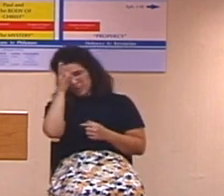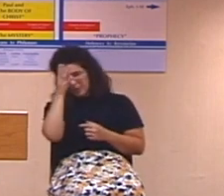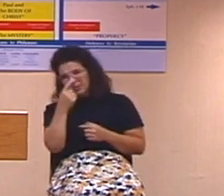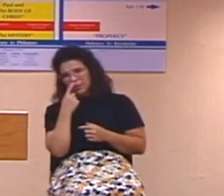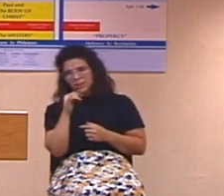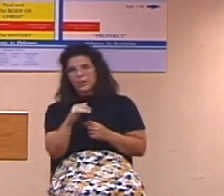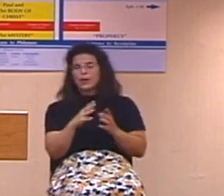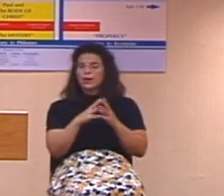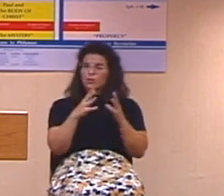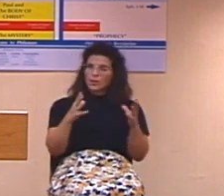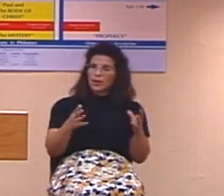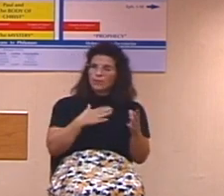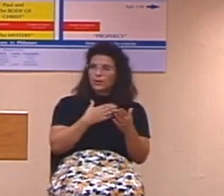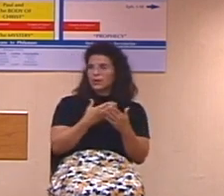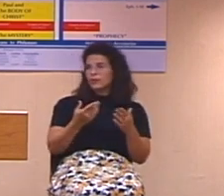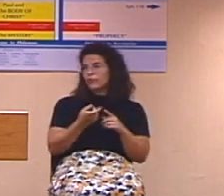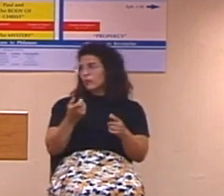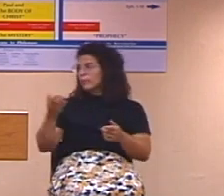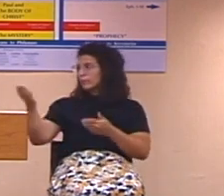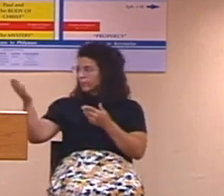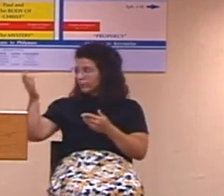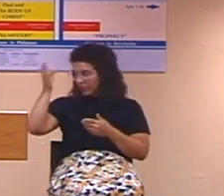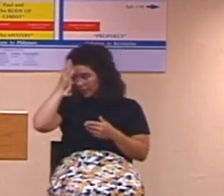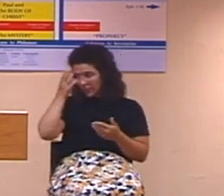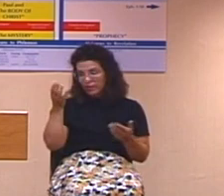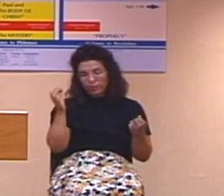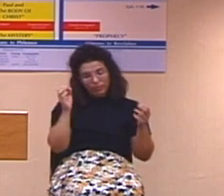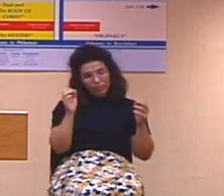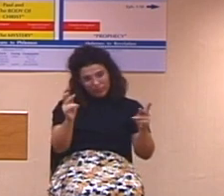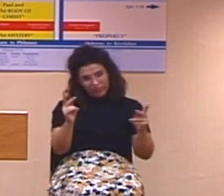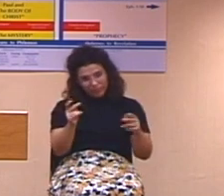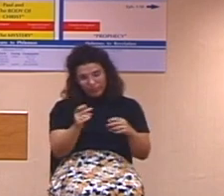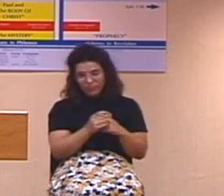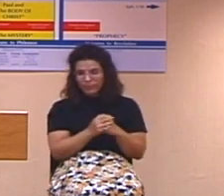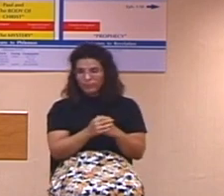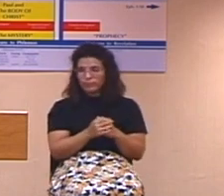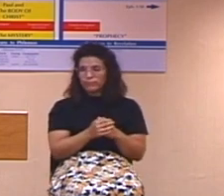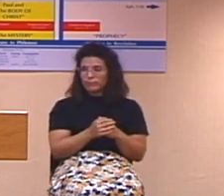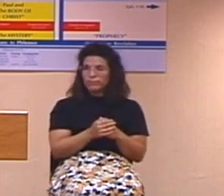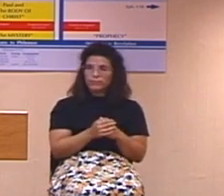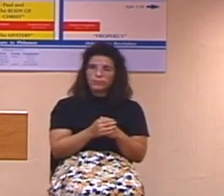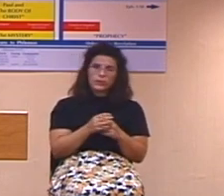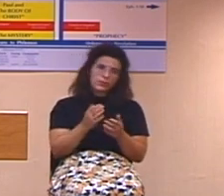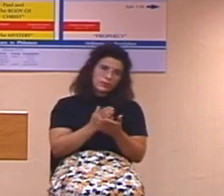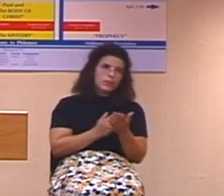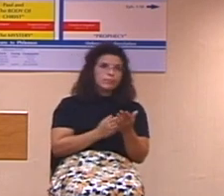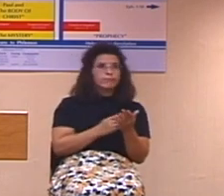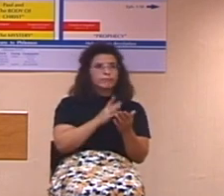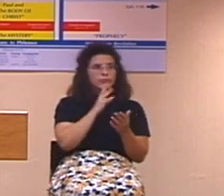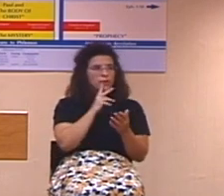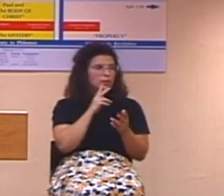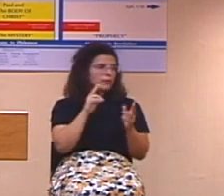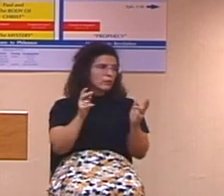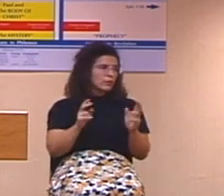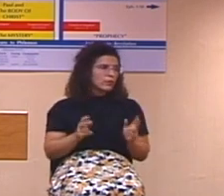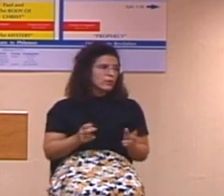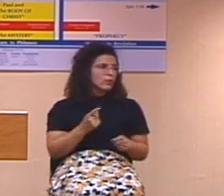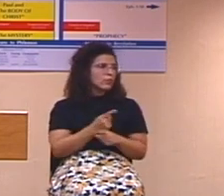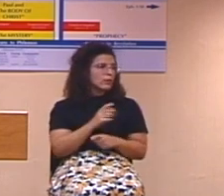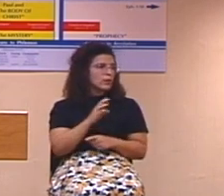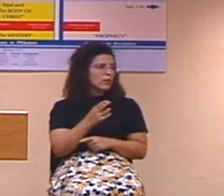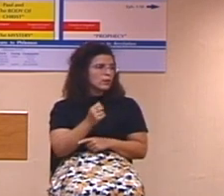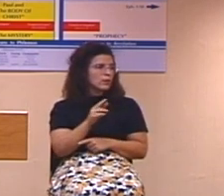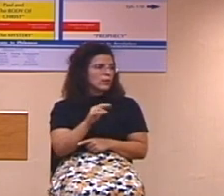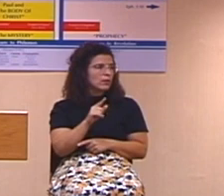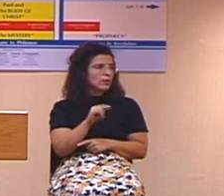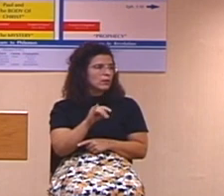I get a lot of my stuff from my dad. Okay. Little mannerisms. Right, Charlie? Yeah. Thank